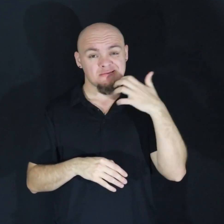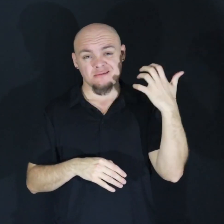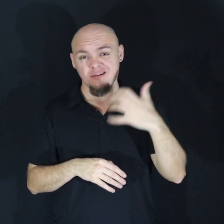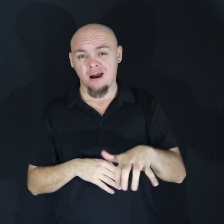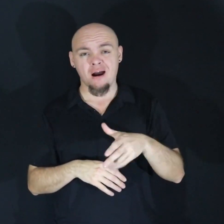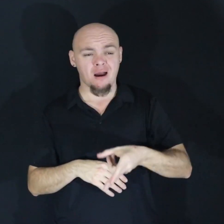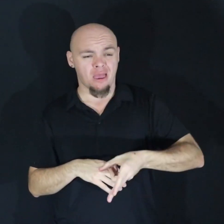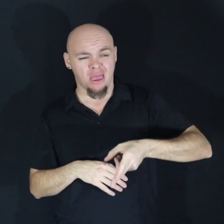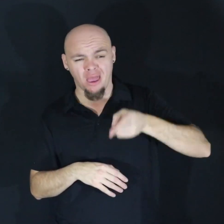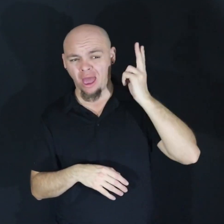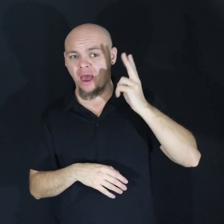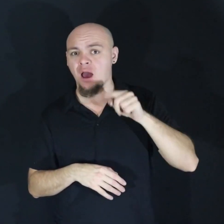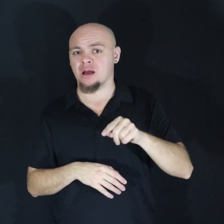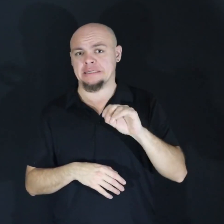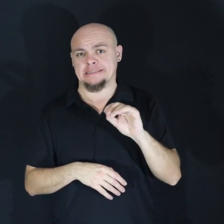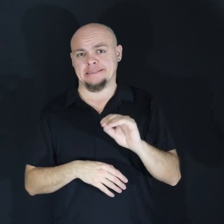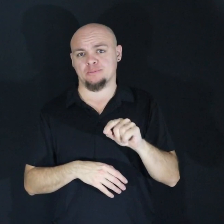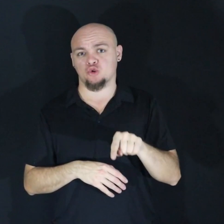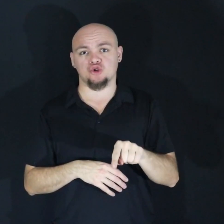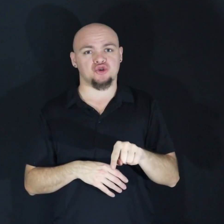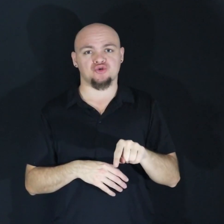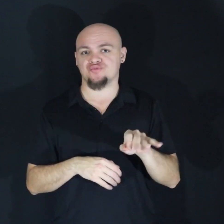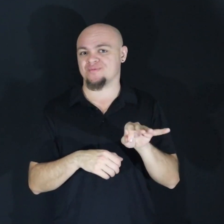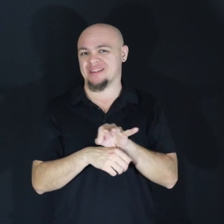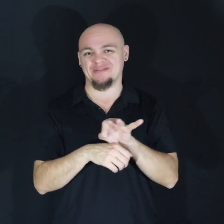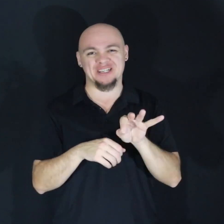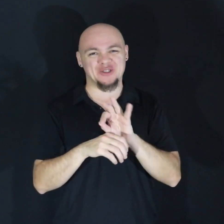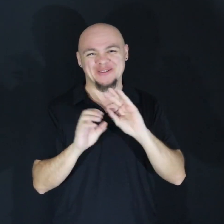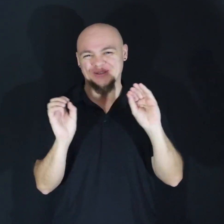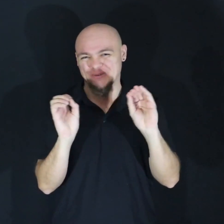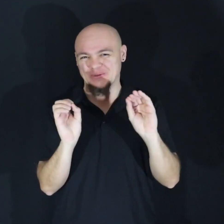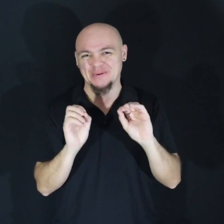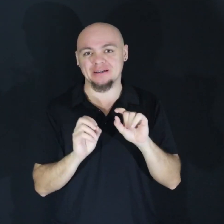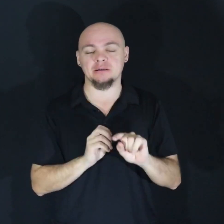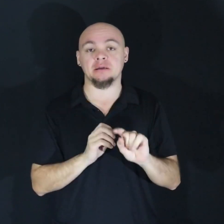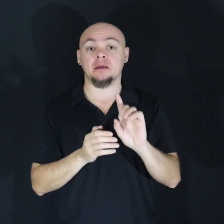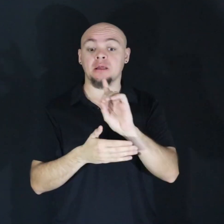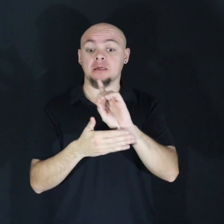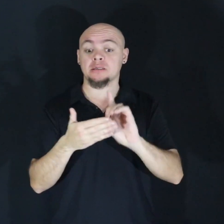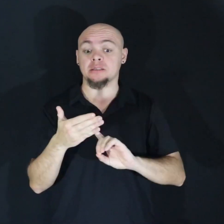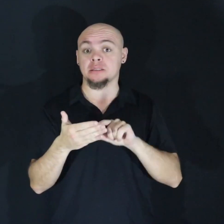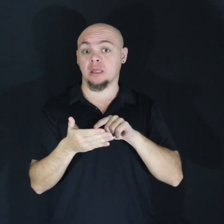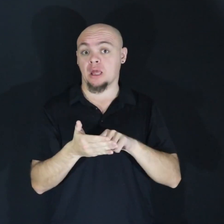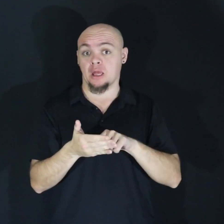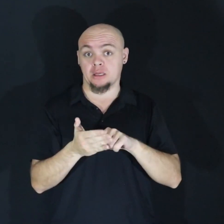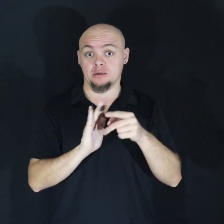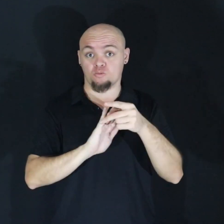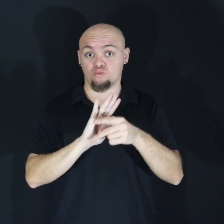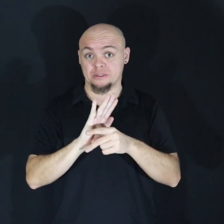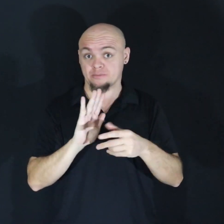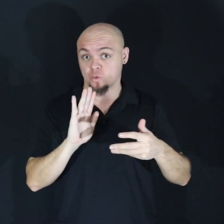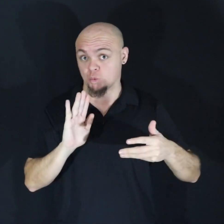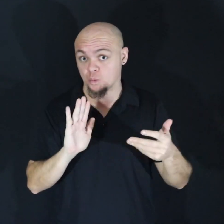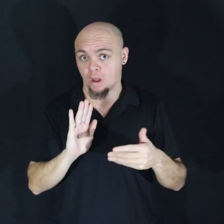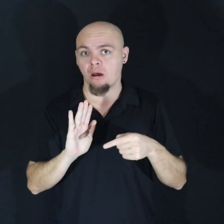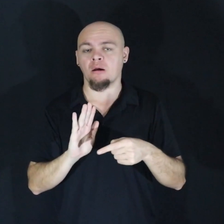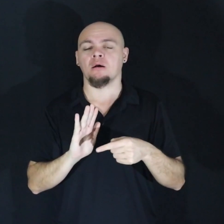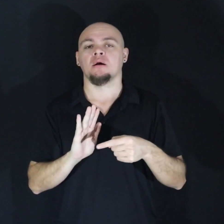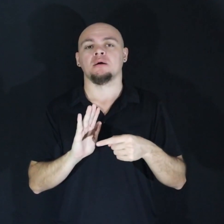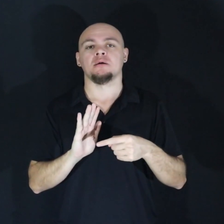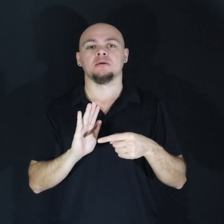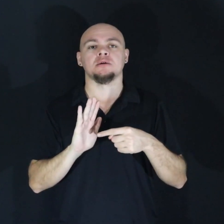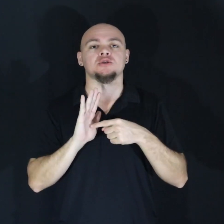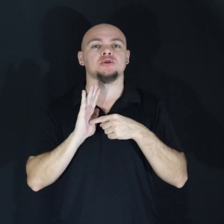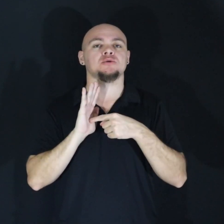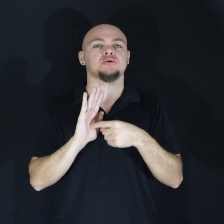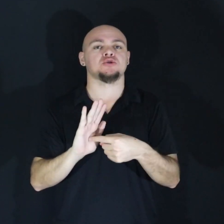high temperature and was not functional. Its design principle was to